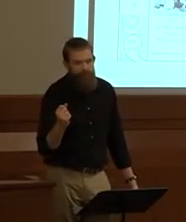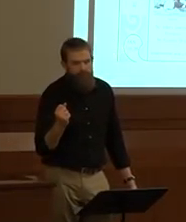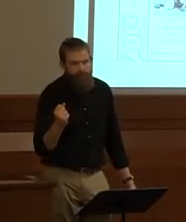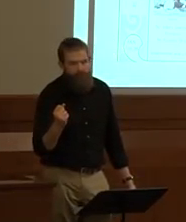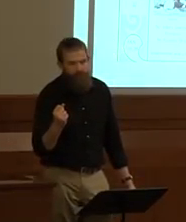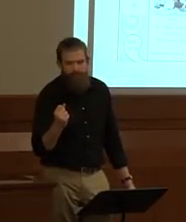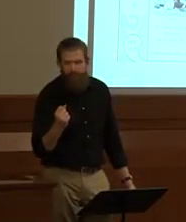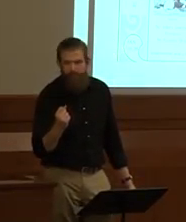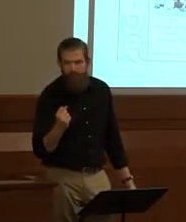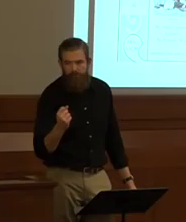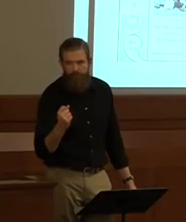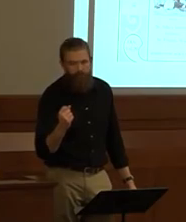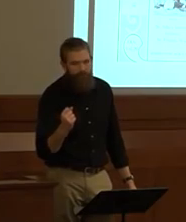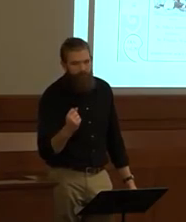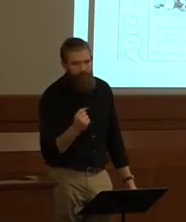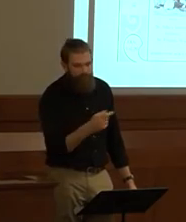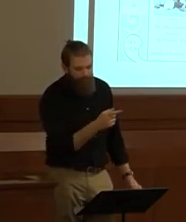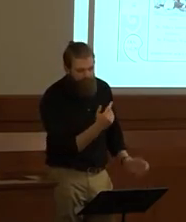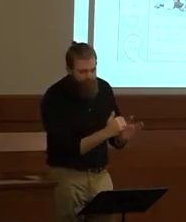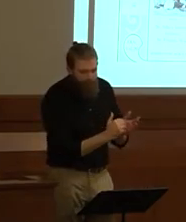in these different countries.